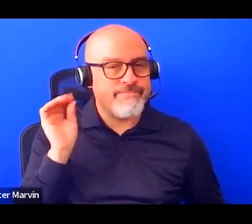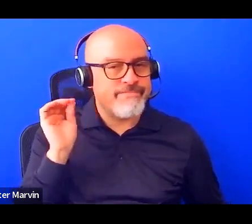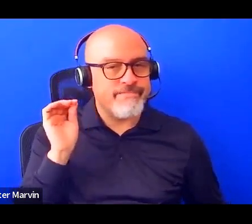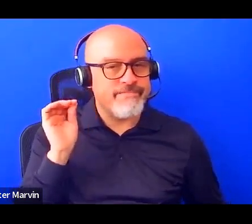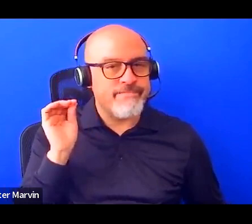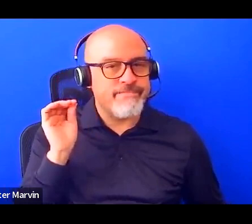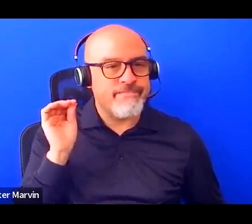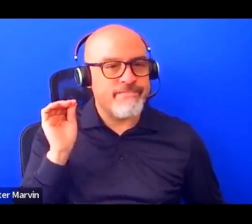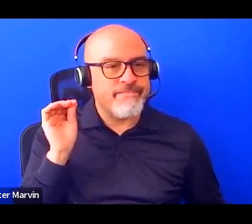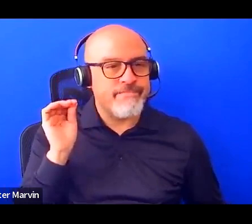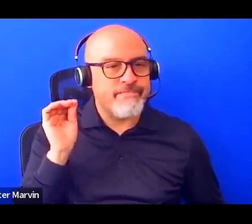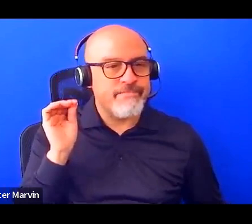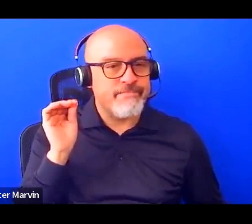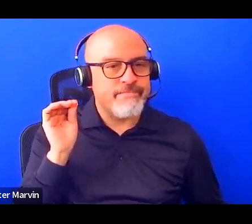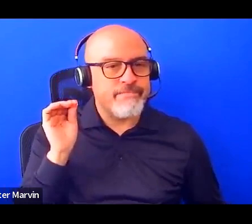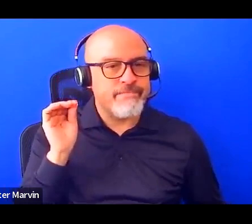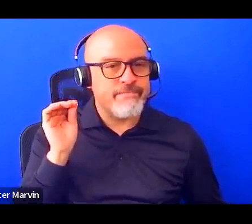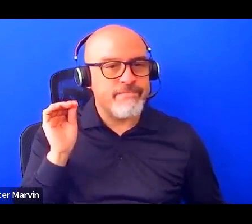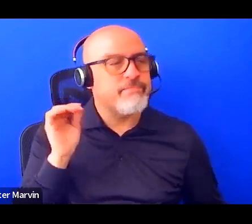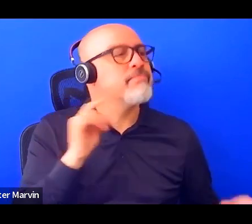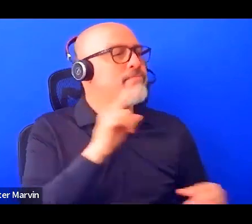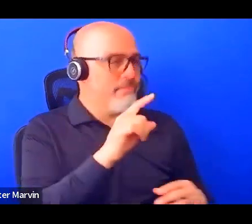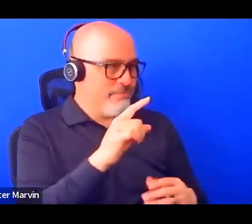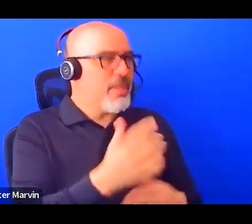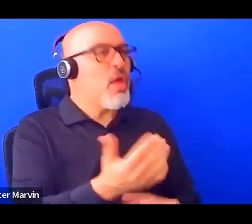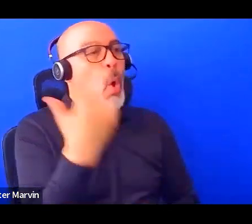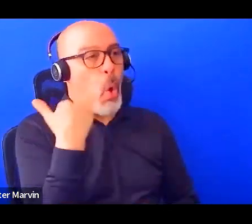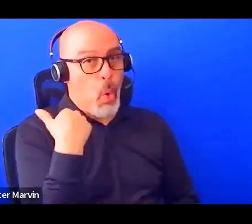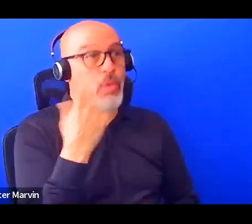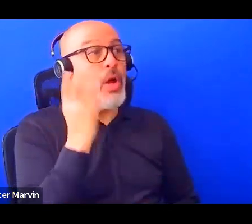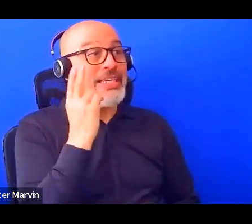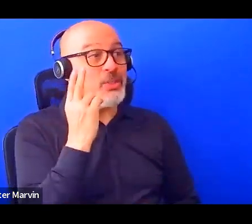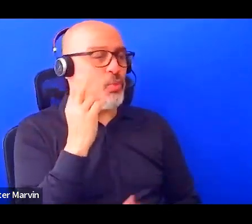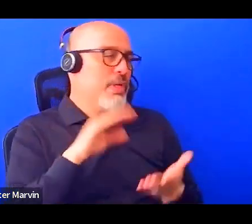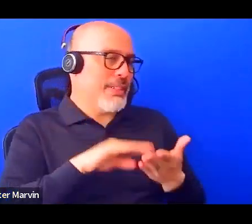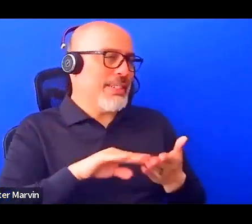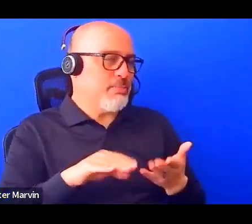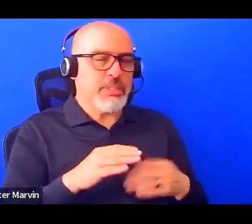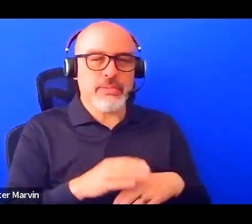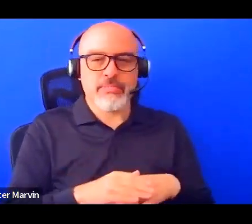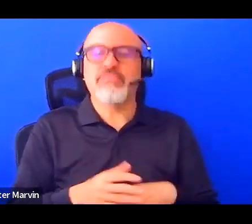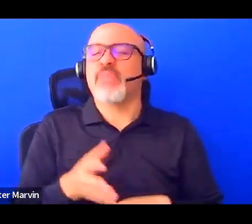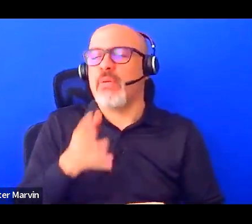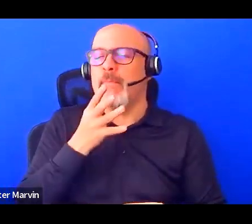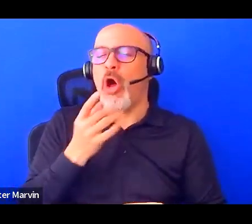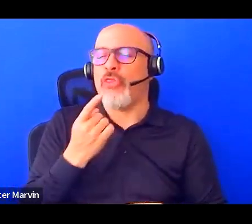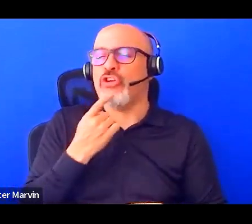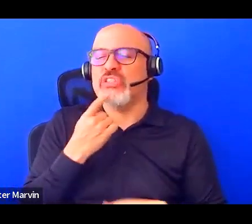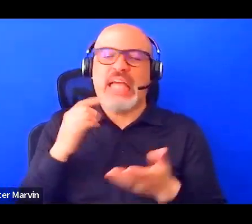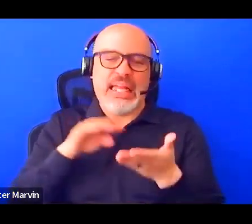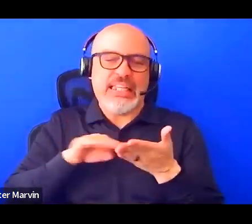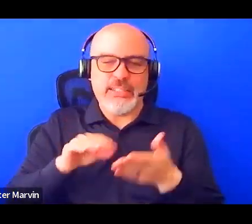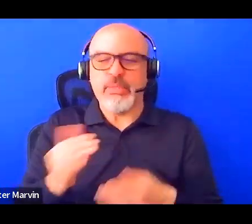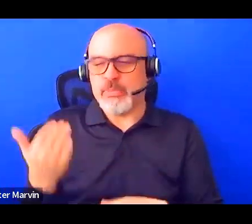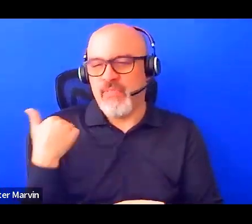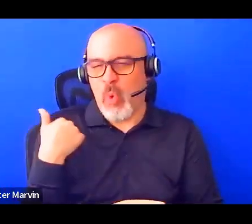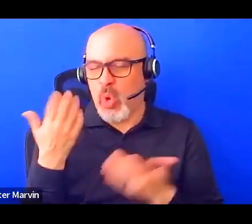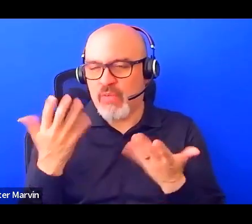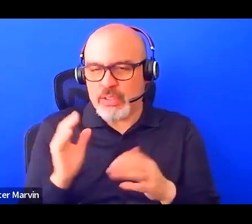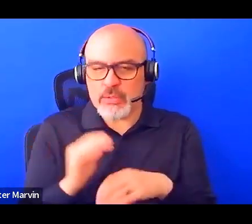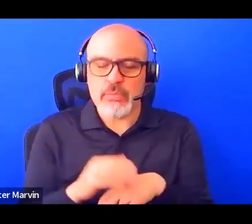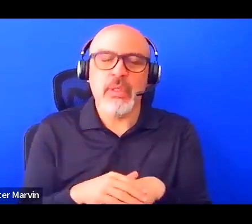Sorry, sir, that case was dismissed the last time. Okay. His mother just said that case was dismissed the last time. All